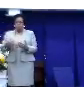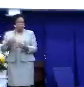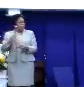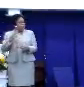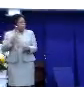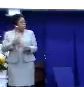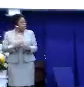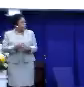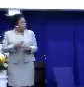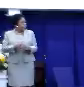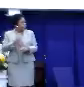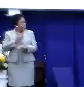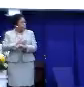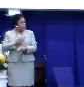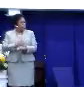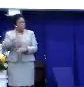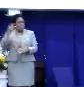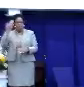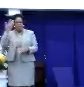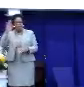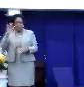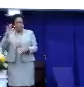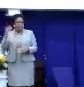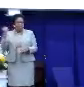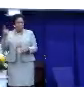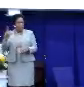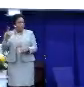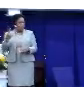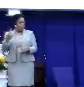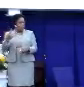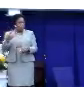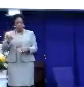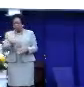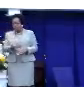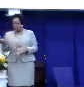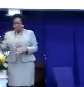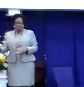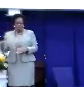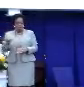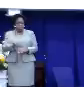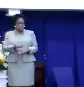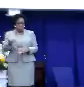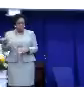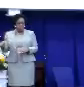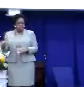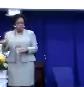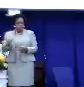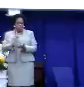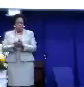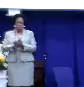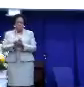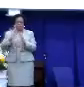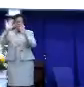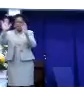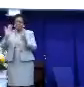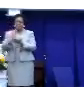call it, our bishop got up and he didn't know what I was going to talk about, but he called it the norm. We compromised. In Sunday school,